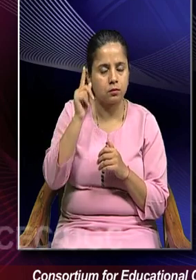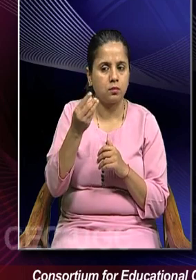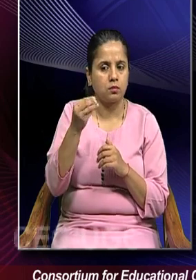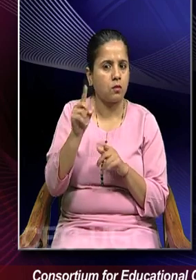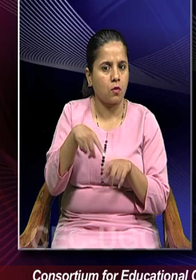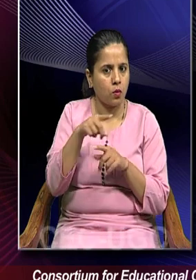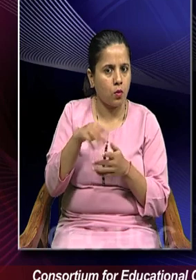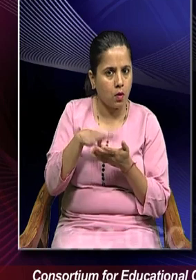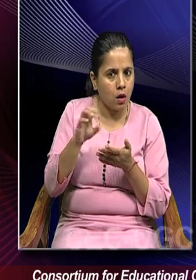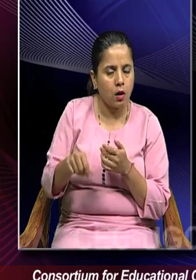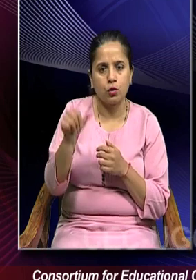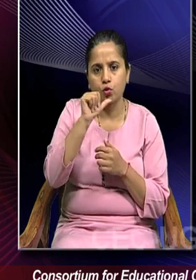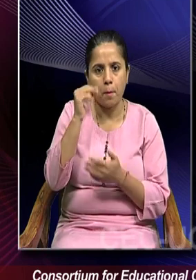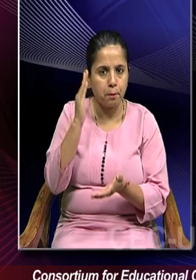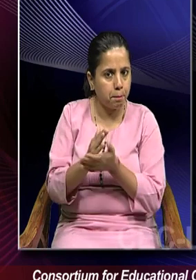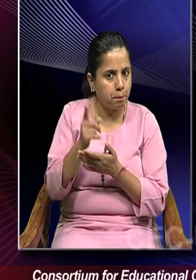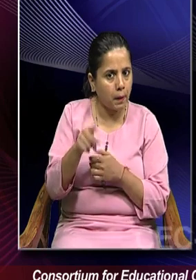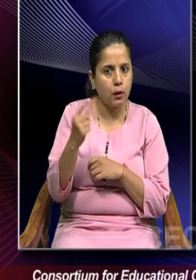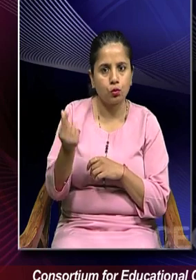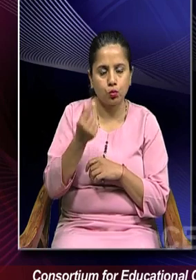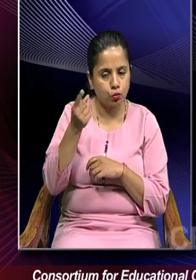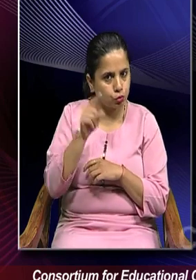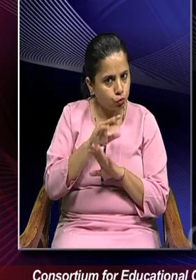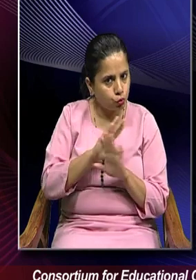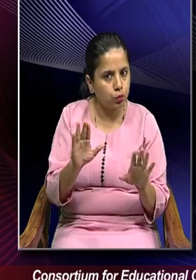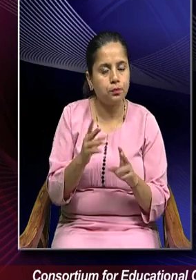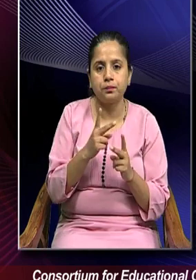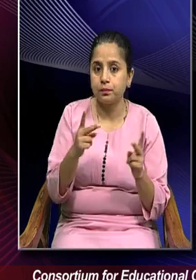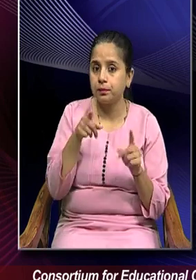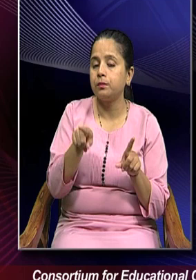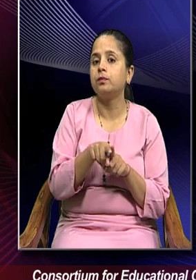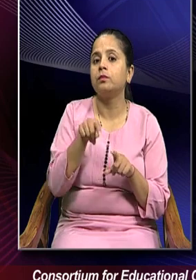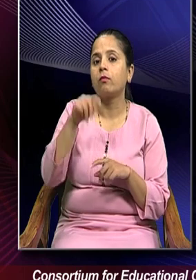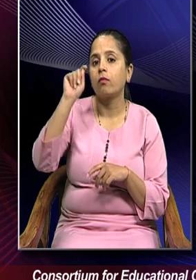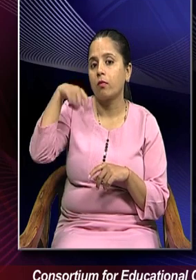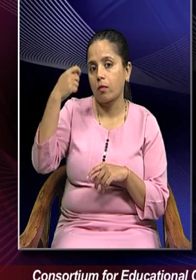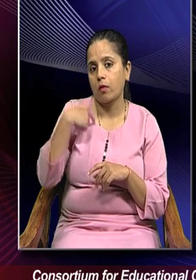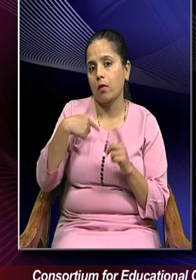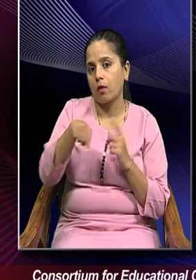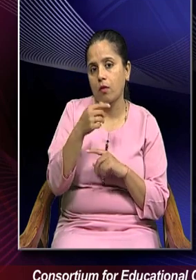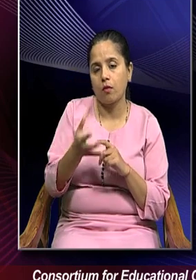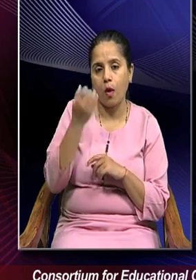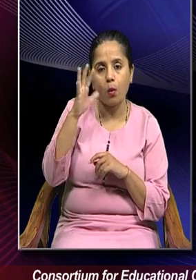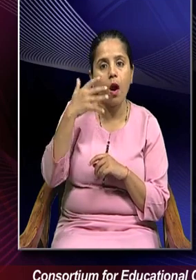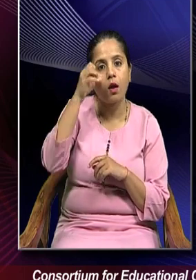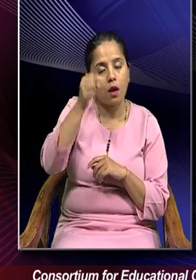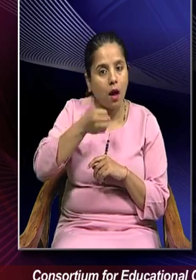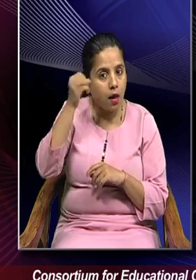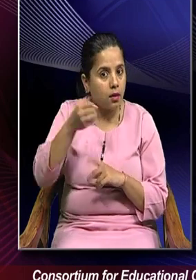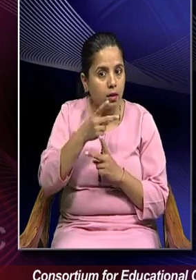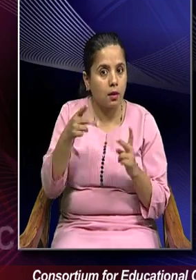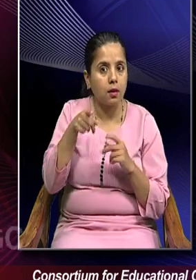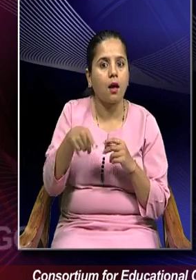how liquor is to not to be used in that sense. And in this particular film we find that how Gandhi was